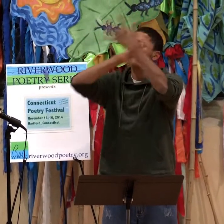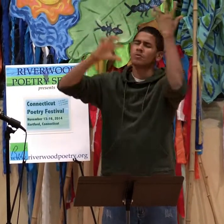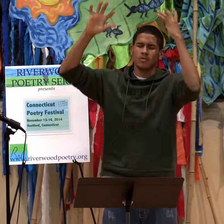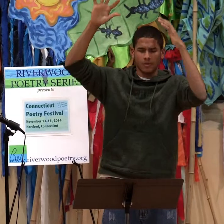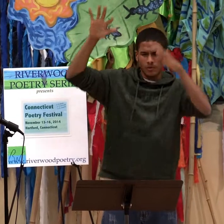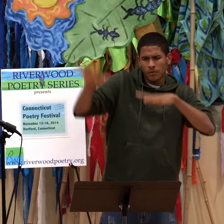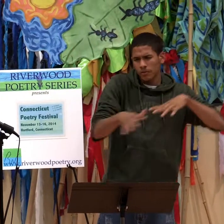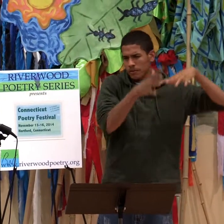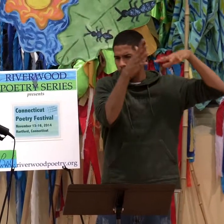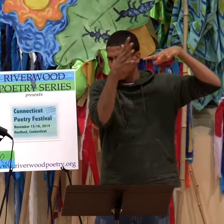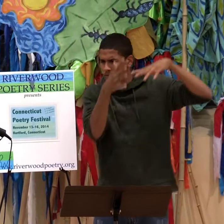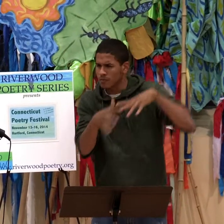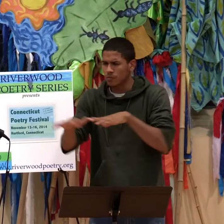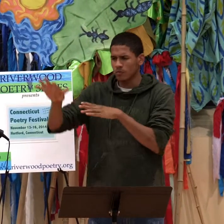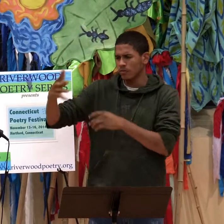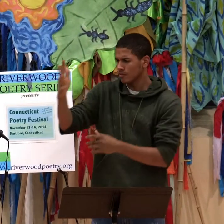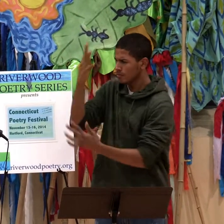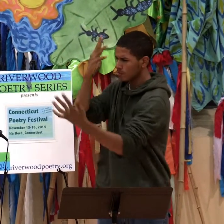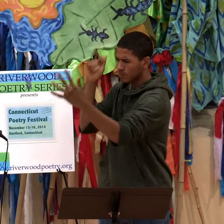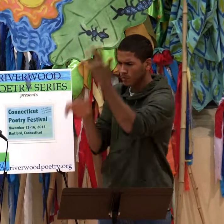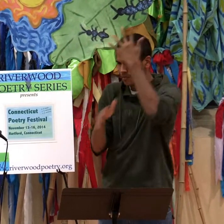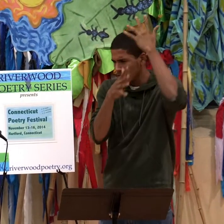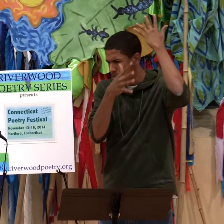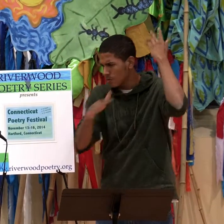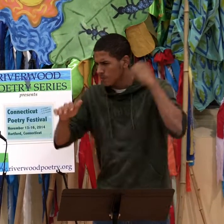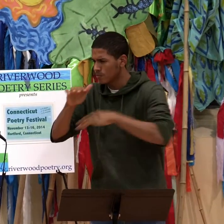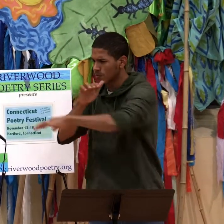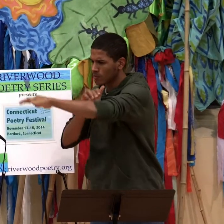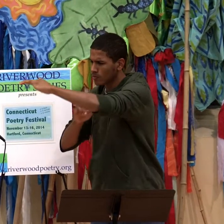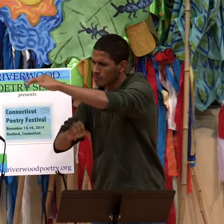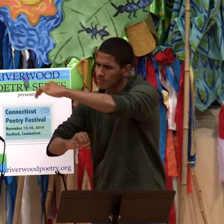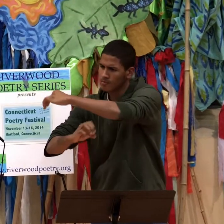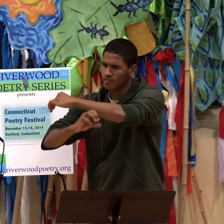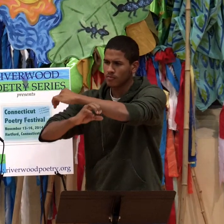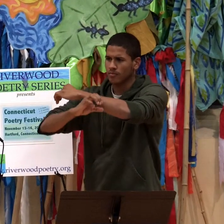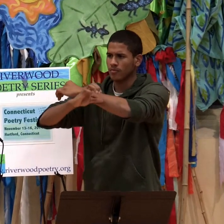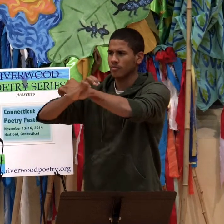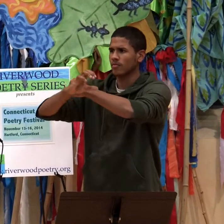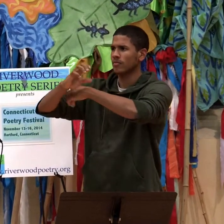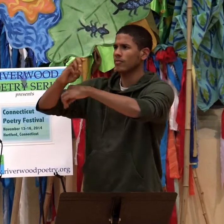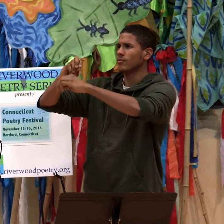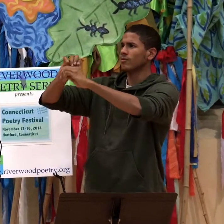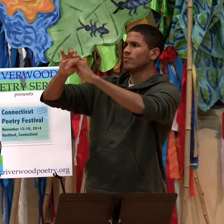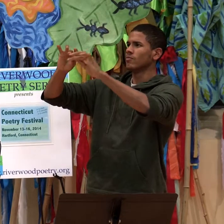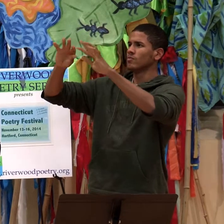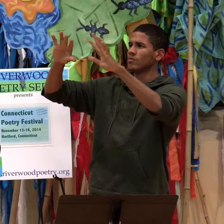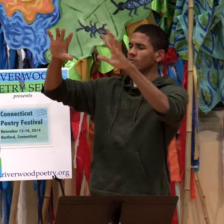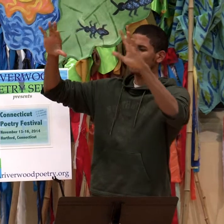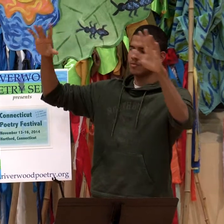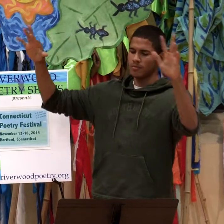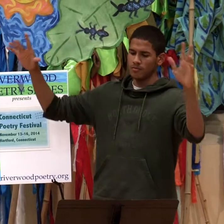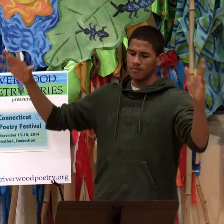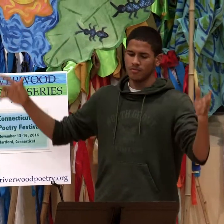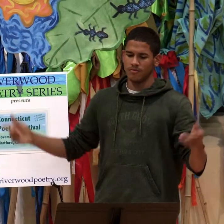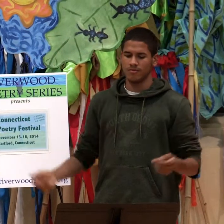Beautiful sky, clouds and wind blowing through the trees. Soon it becomes